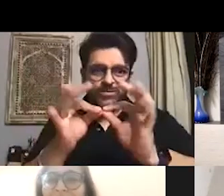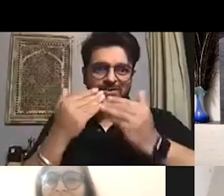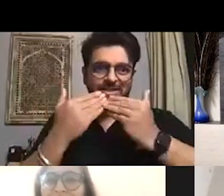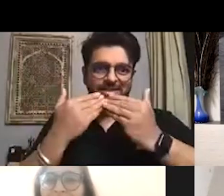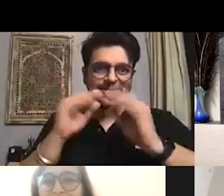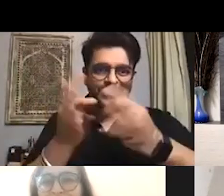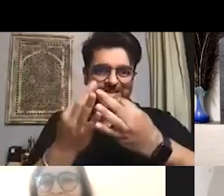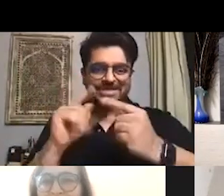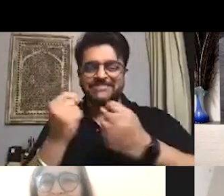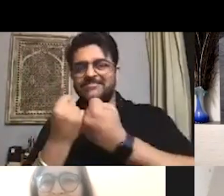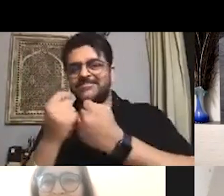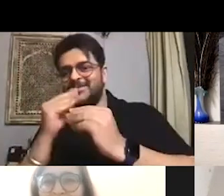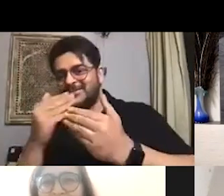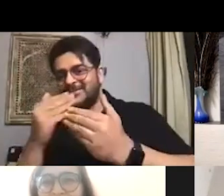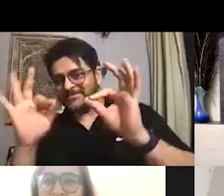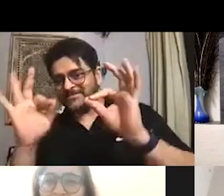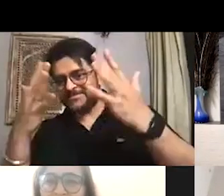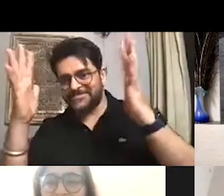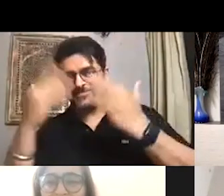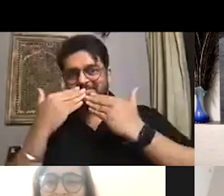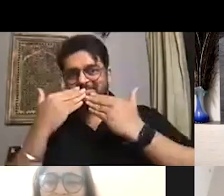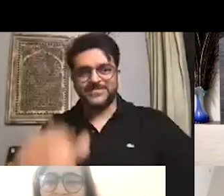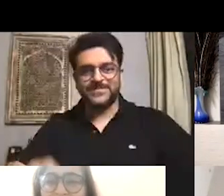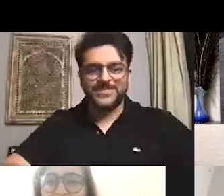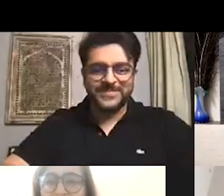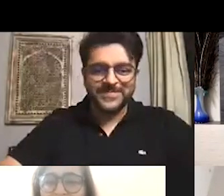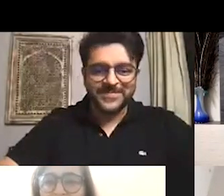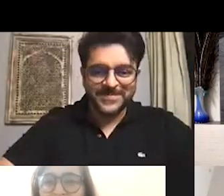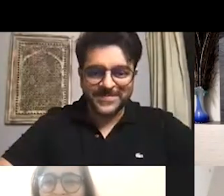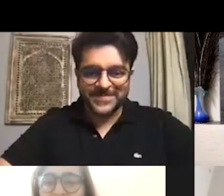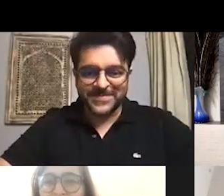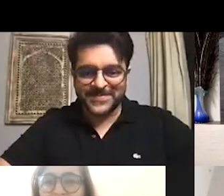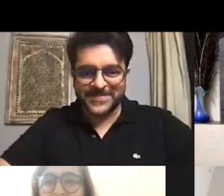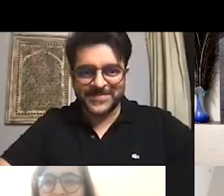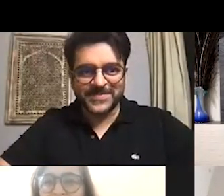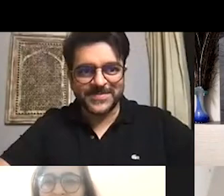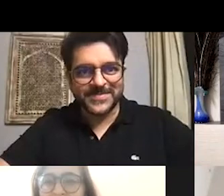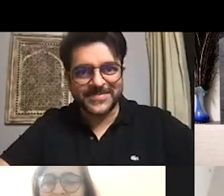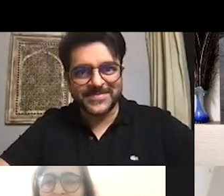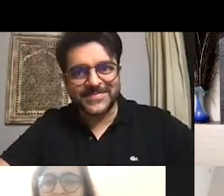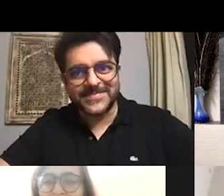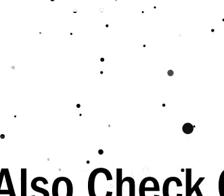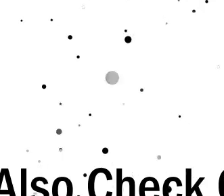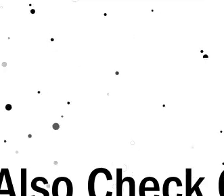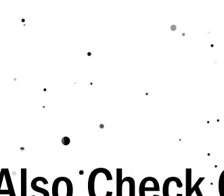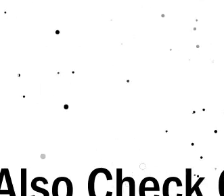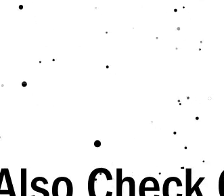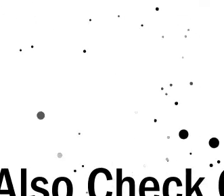you all, and thank you to the interpreters as well, to my team. It was all brilliant. Thank you.